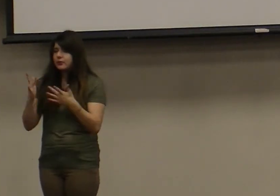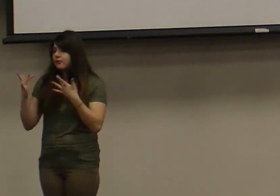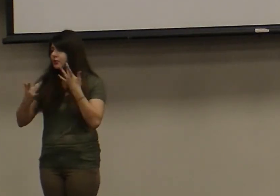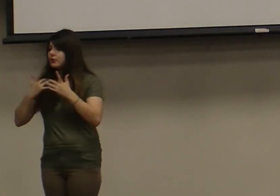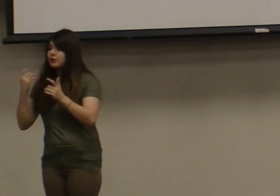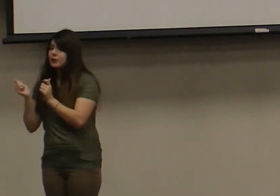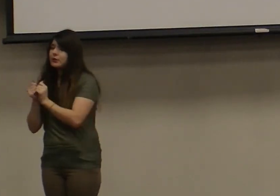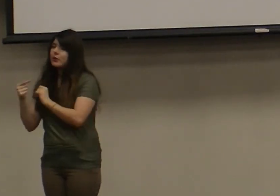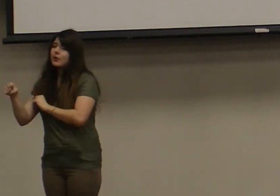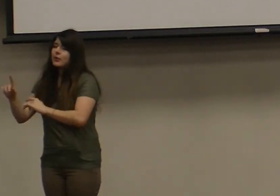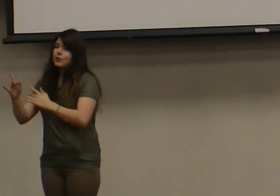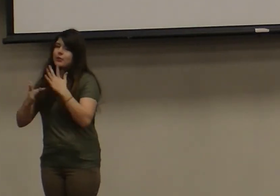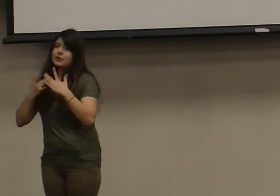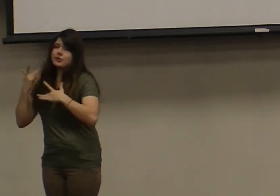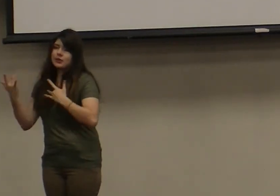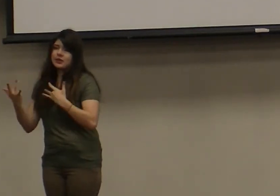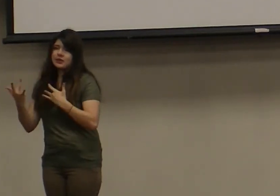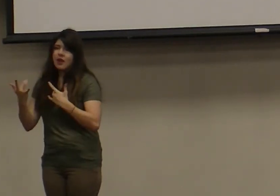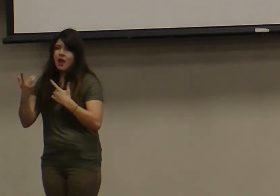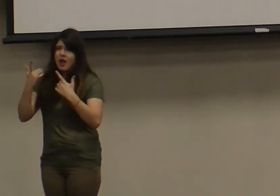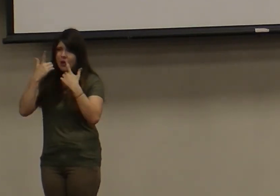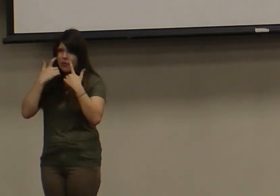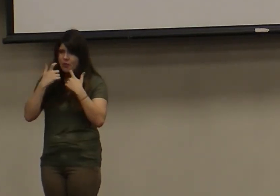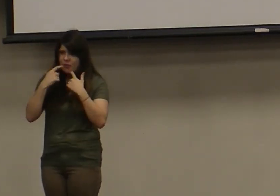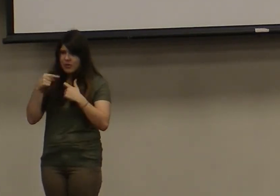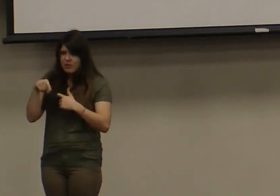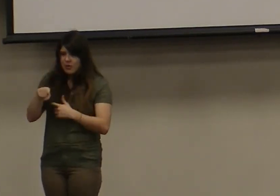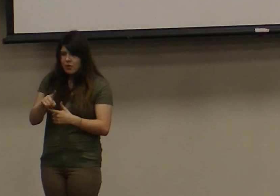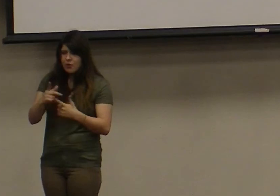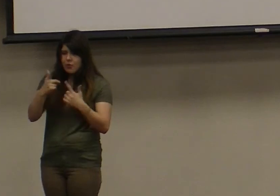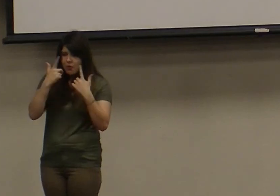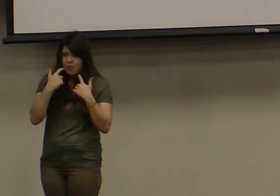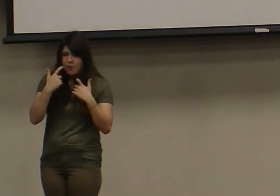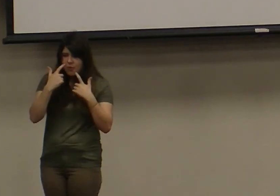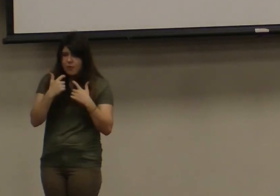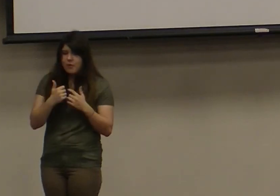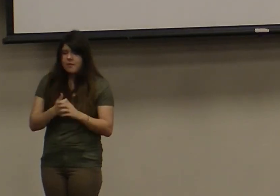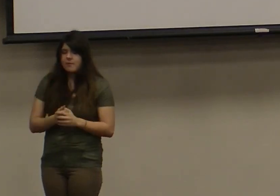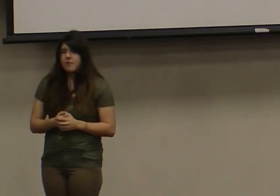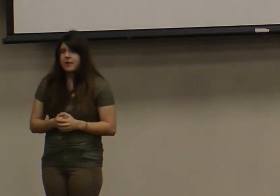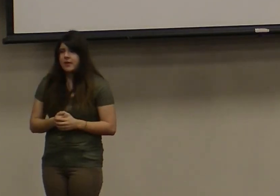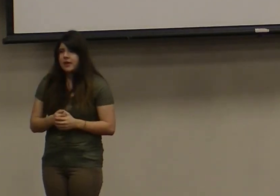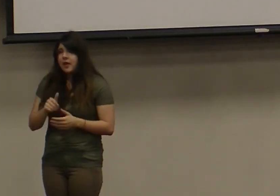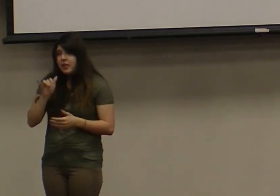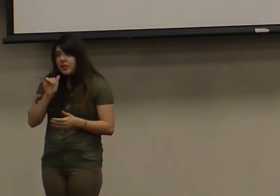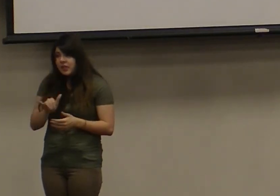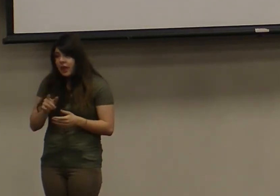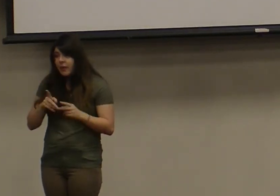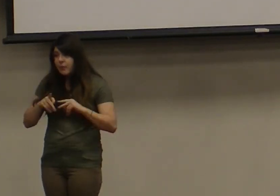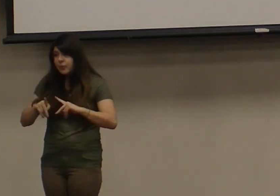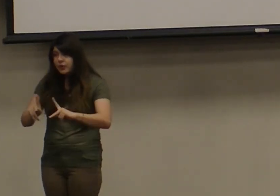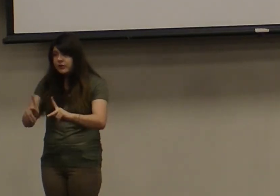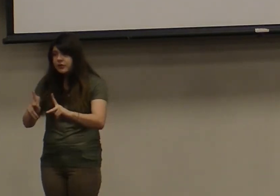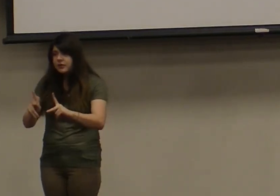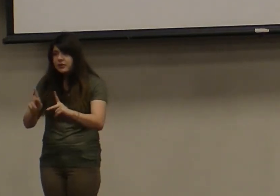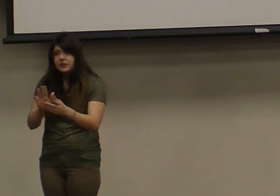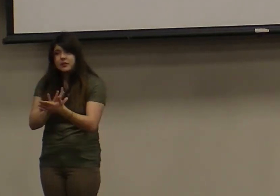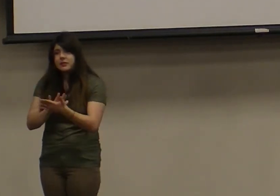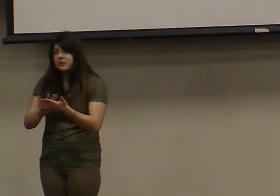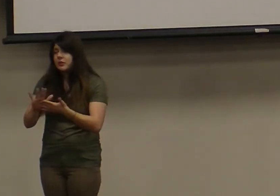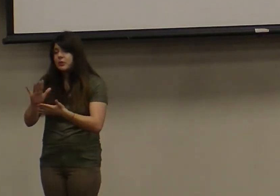rejoice and weep with those who weep. And that privilege is a glorious